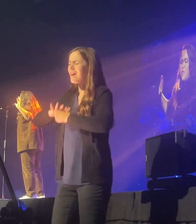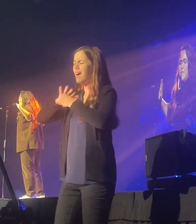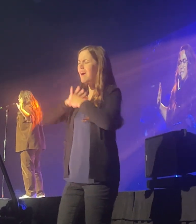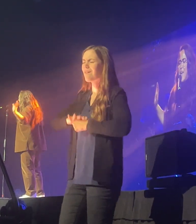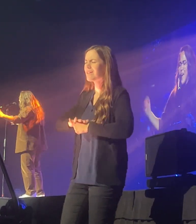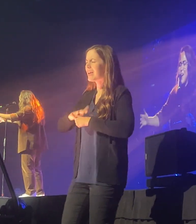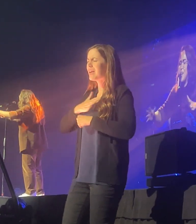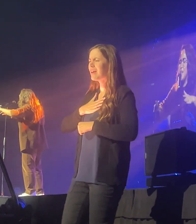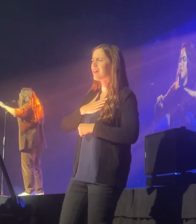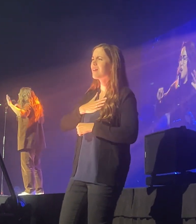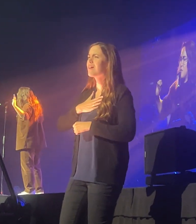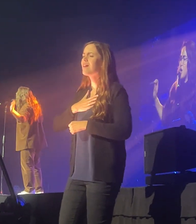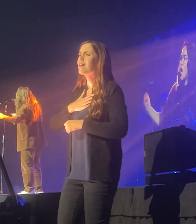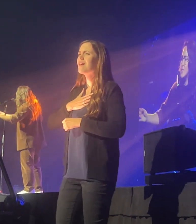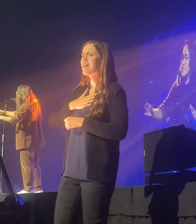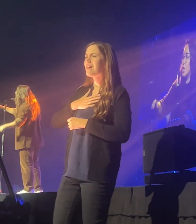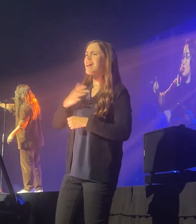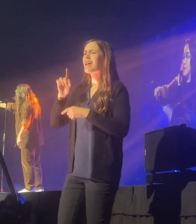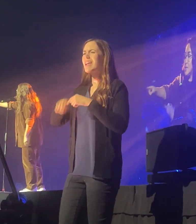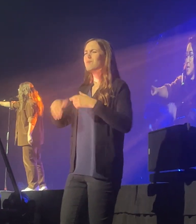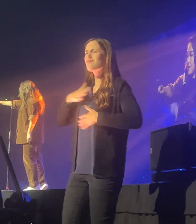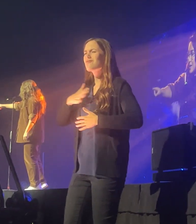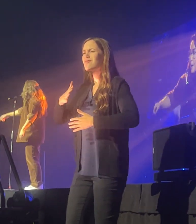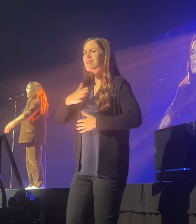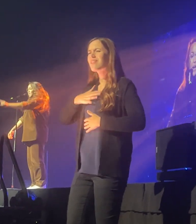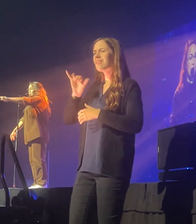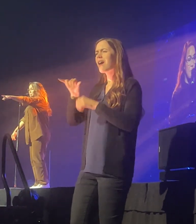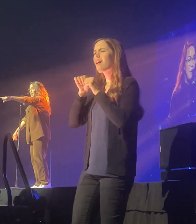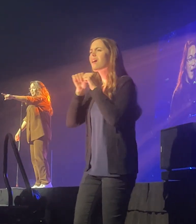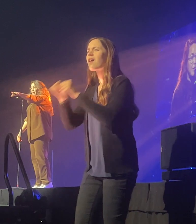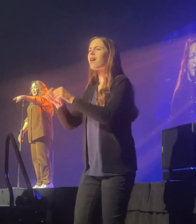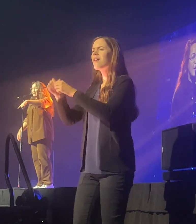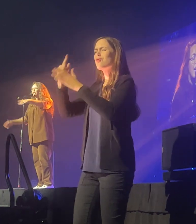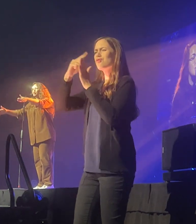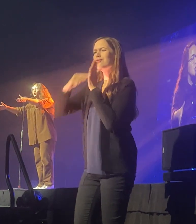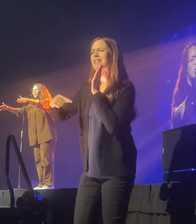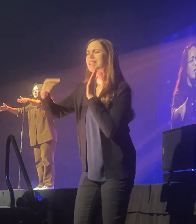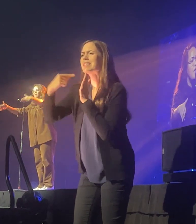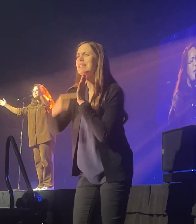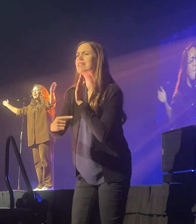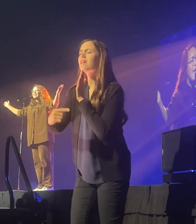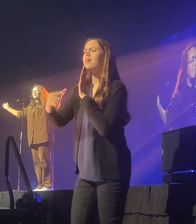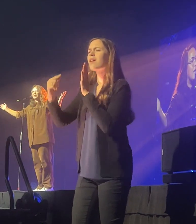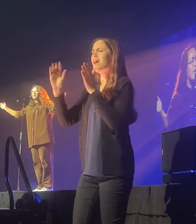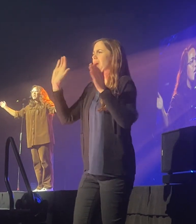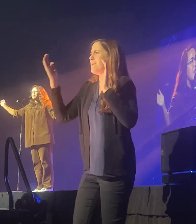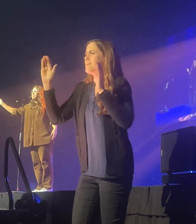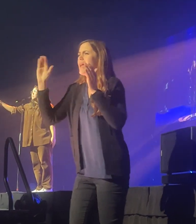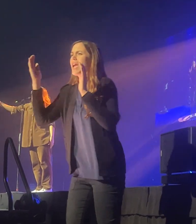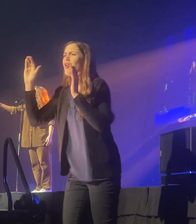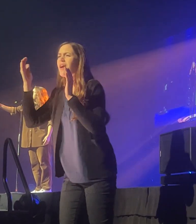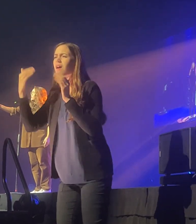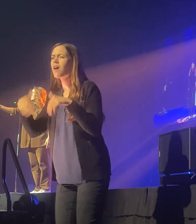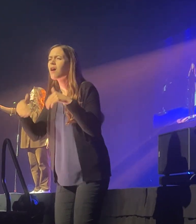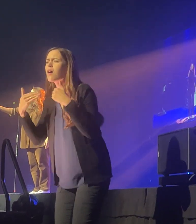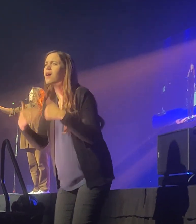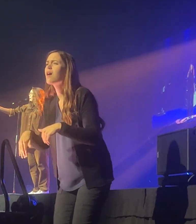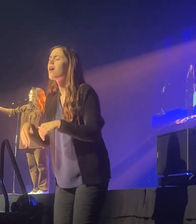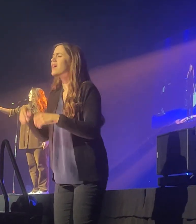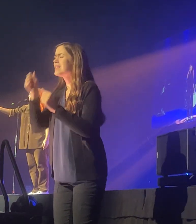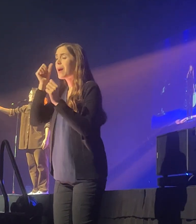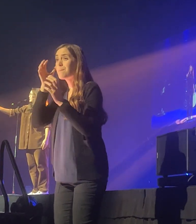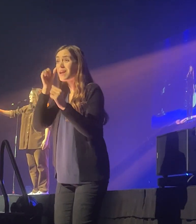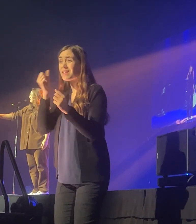This air of constant critique, and comparing, and it's sort of amazing. The people whose voices